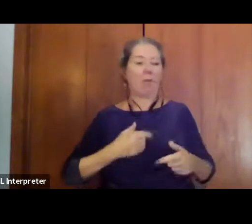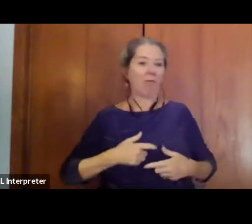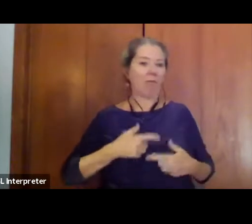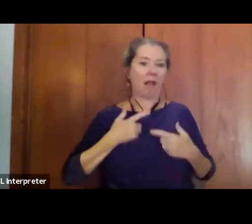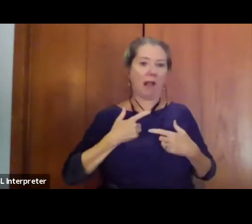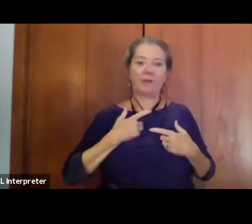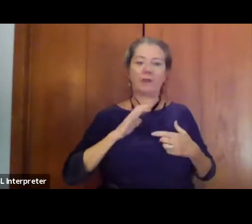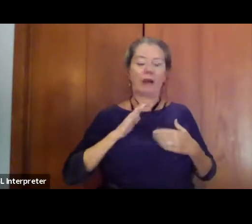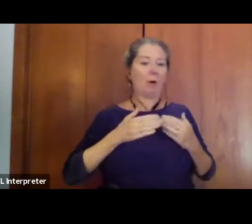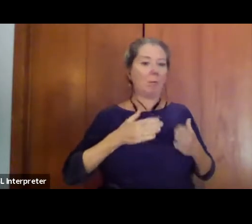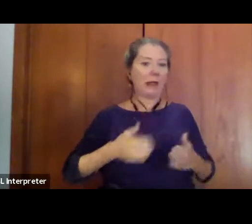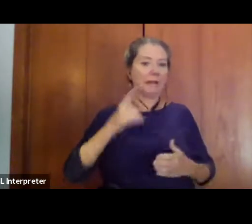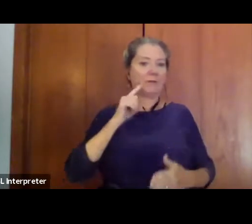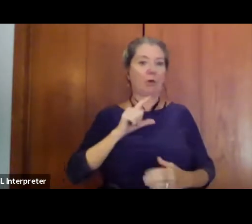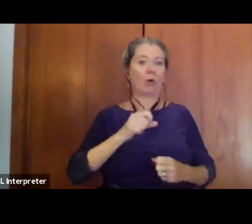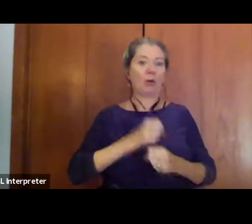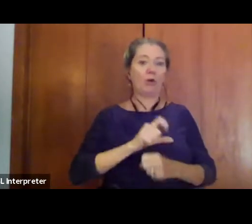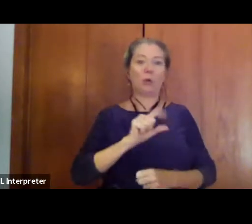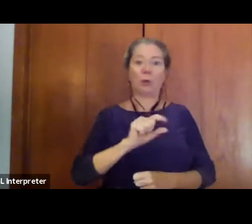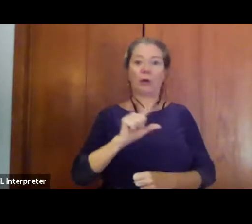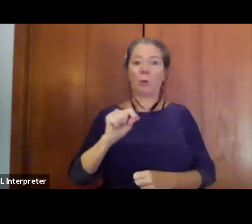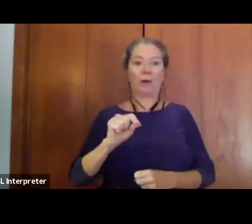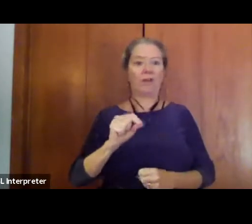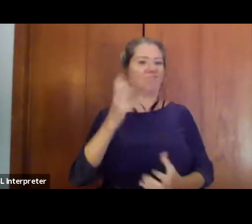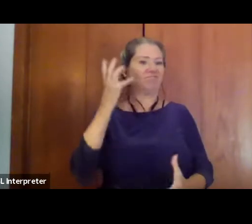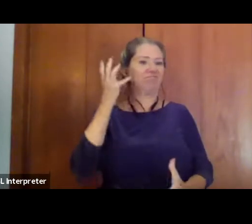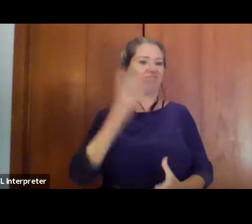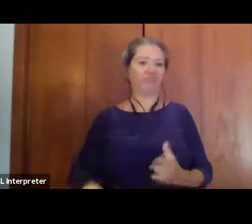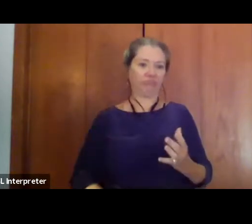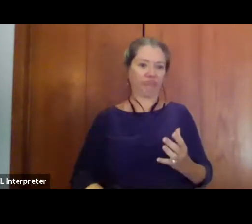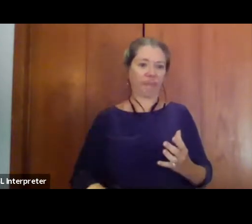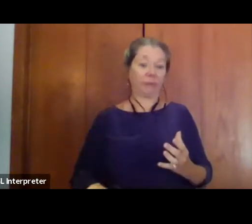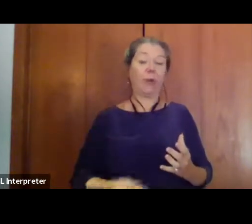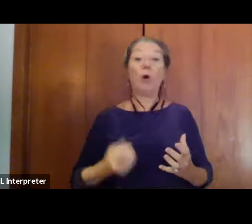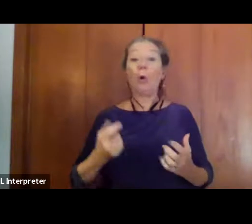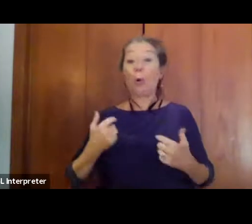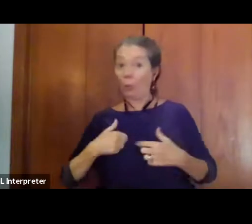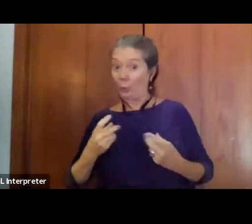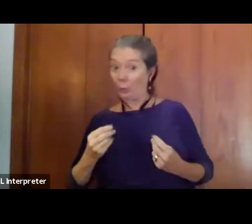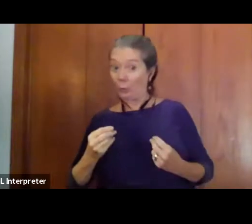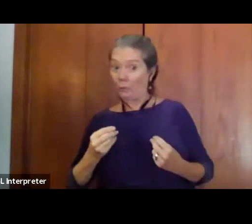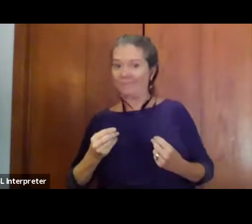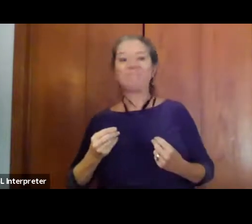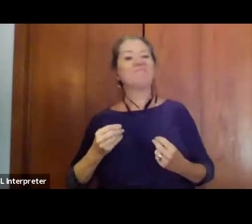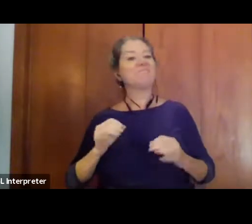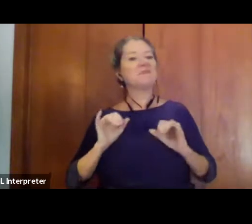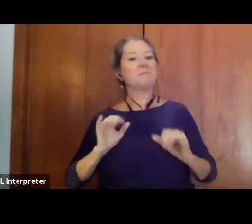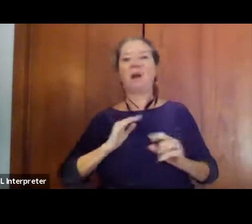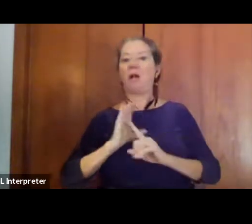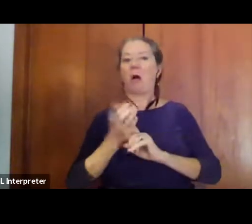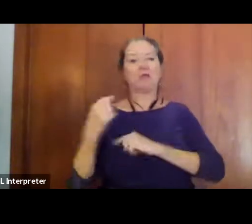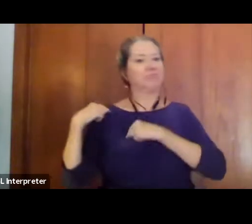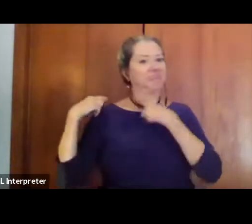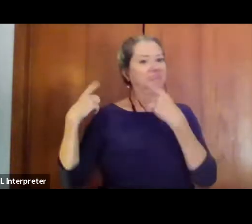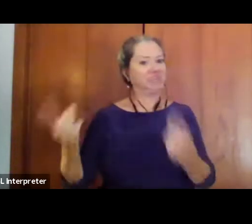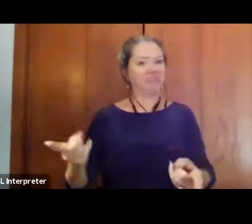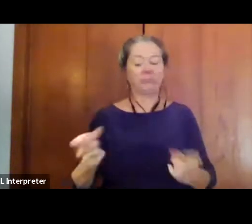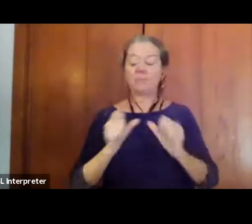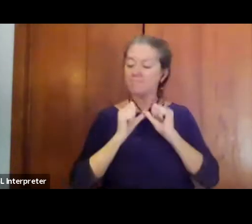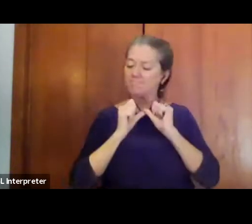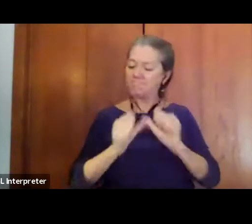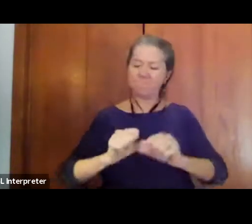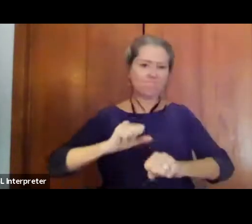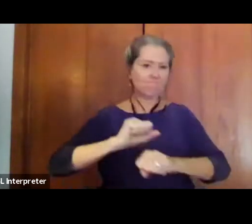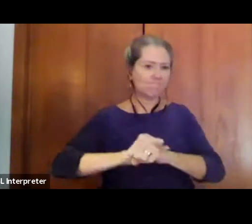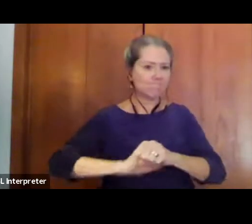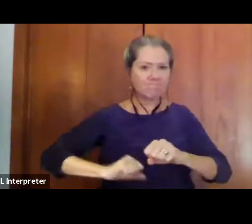erased. So when we do what this culture does so well, we must continue to persevere. We must understand that we are